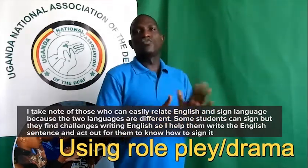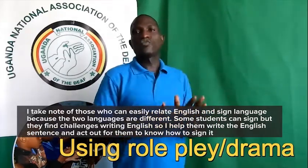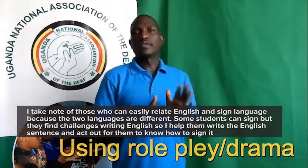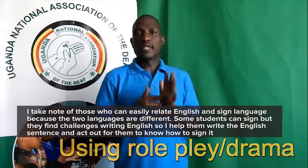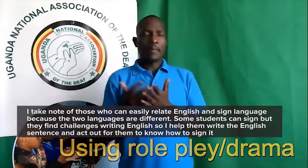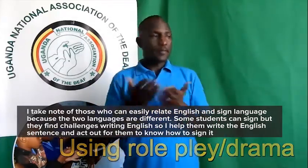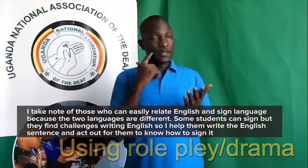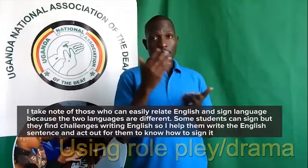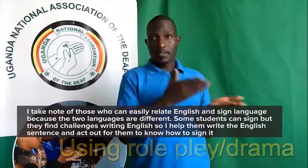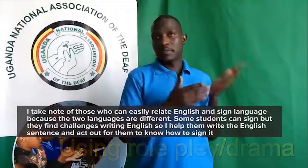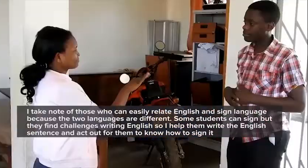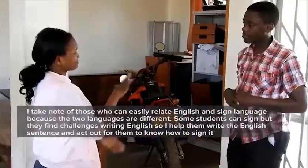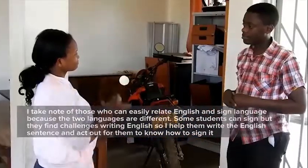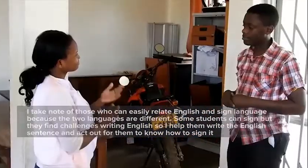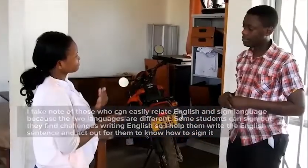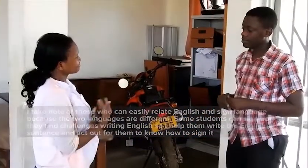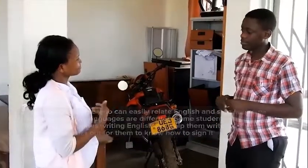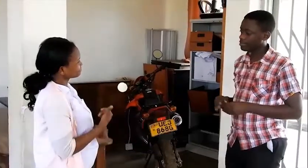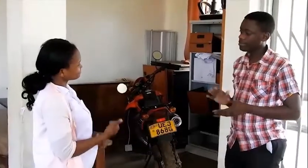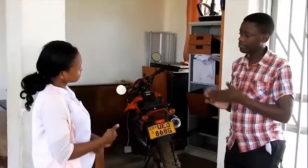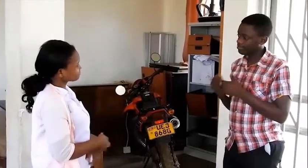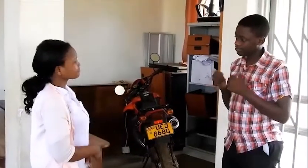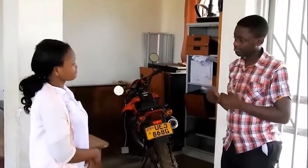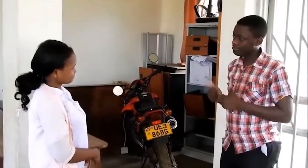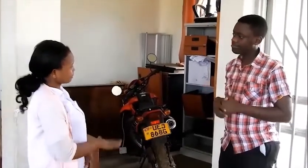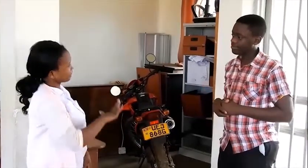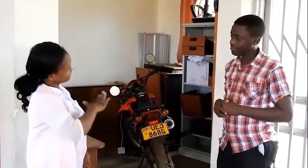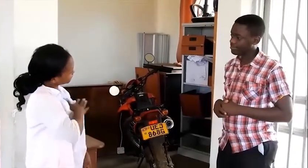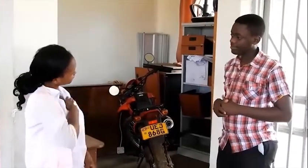act out for them to know how to sign it.